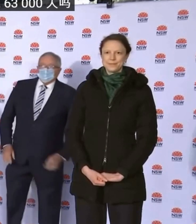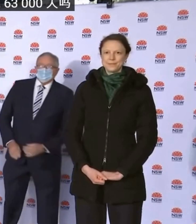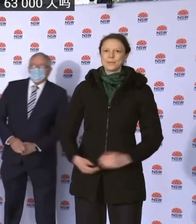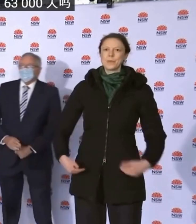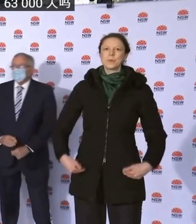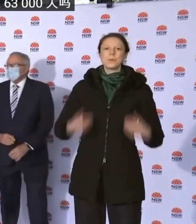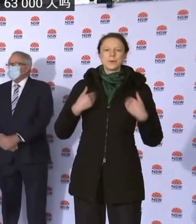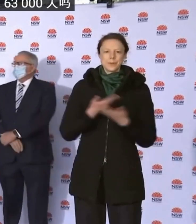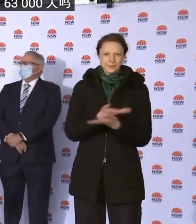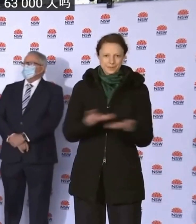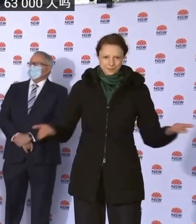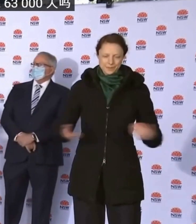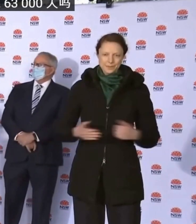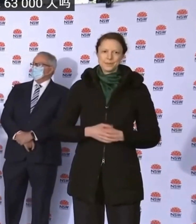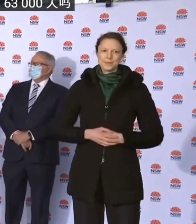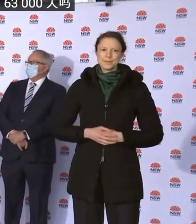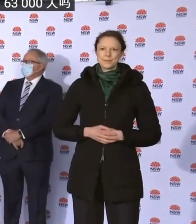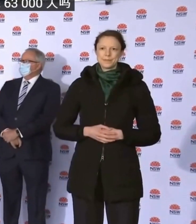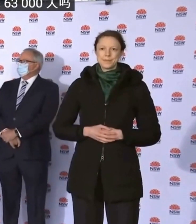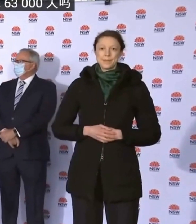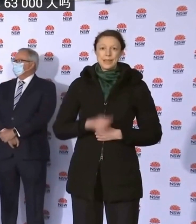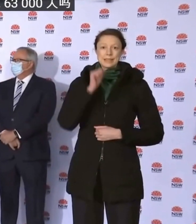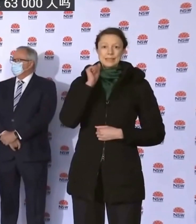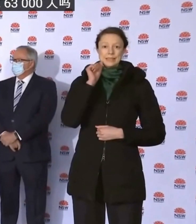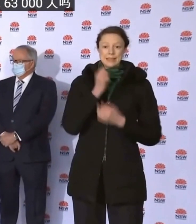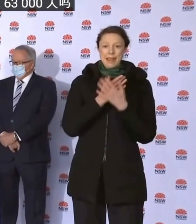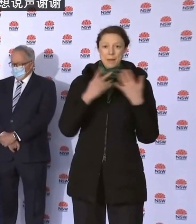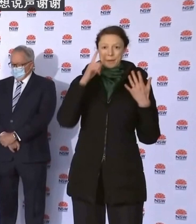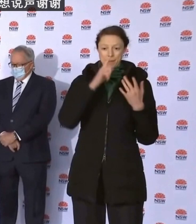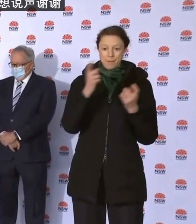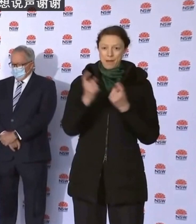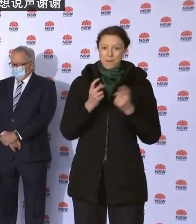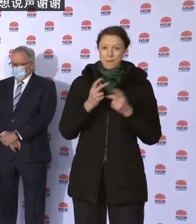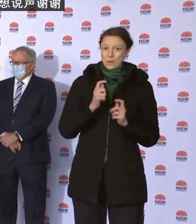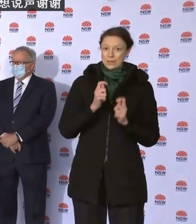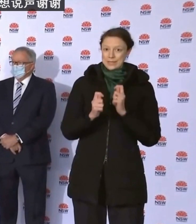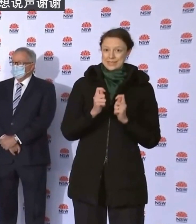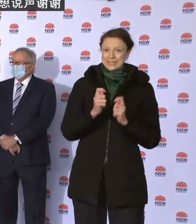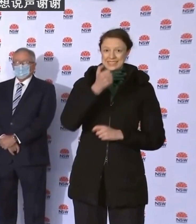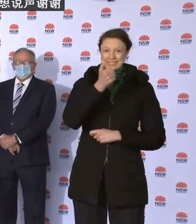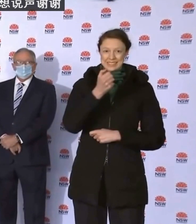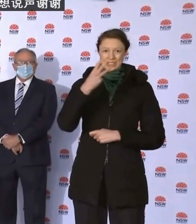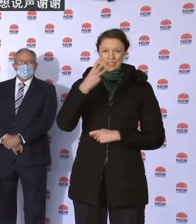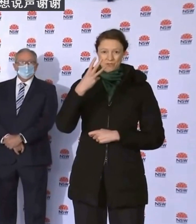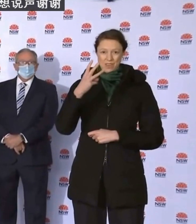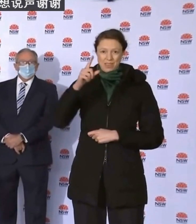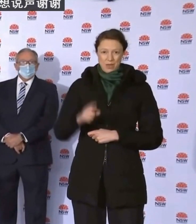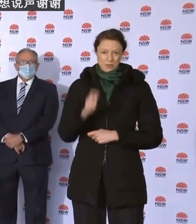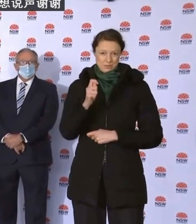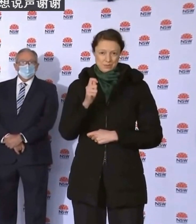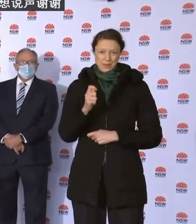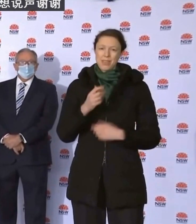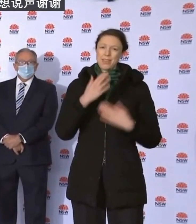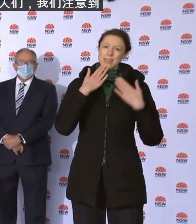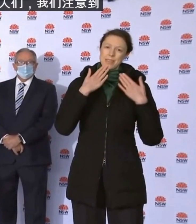Good morning, everybody. Can I again thank nearly 63,000 people that came forward to get testing, and I really want to say